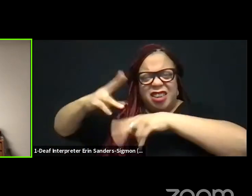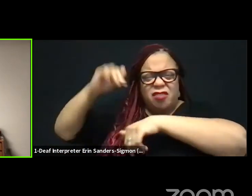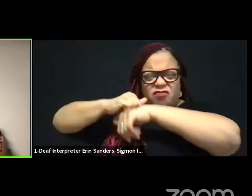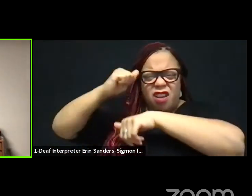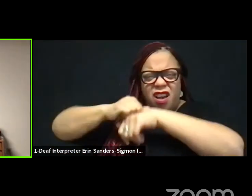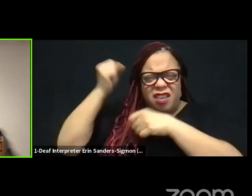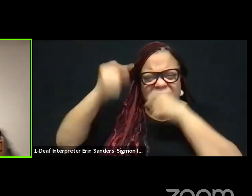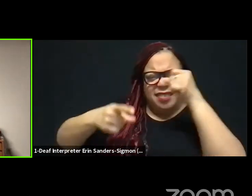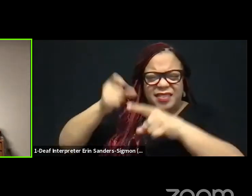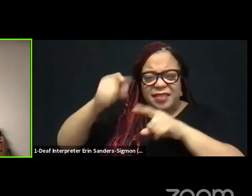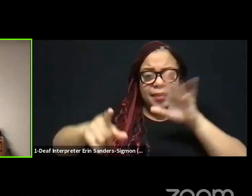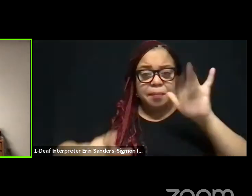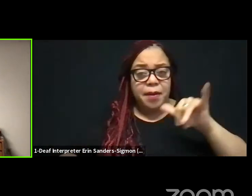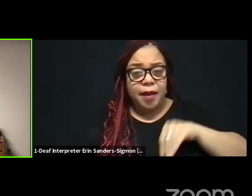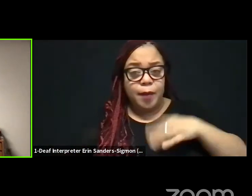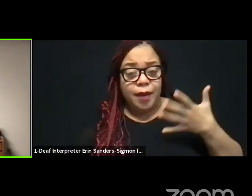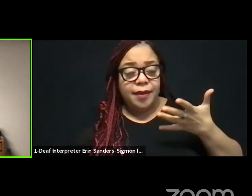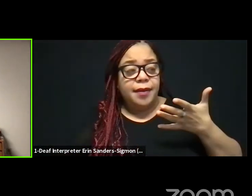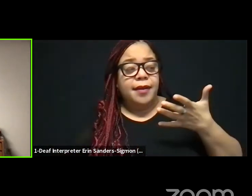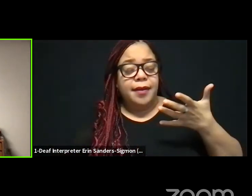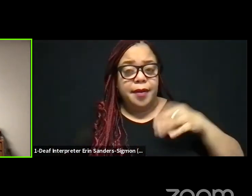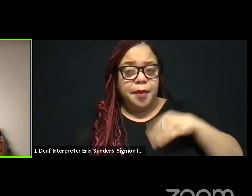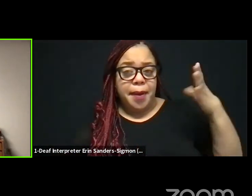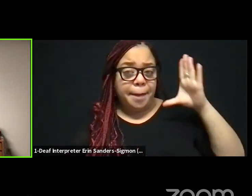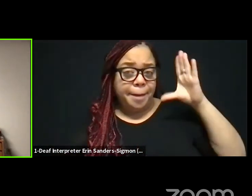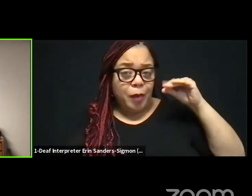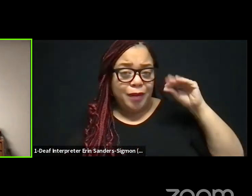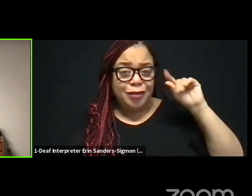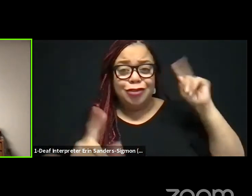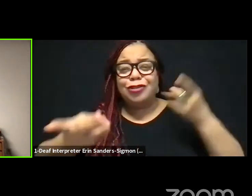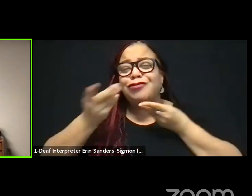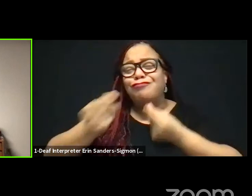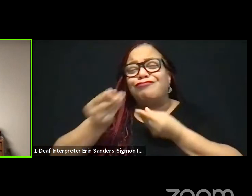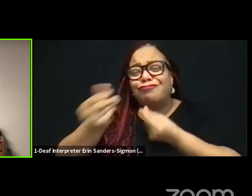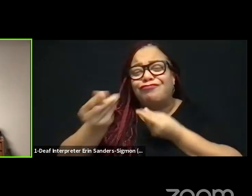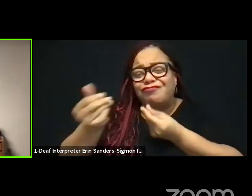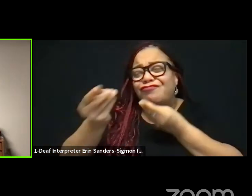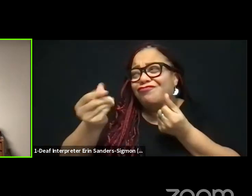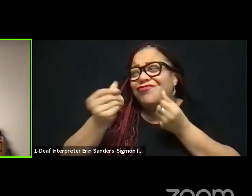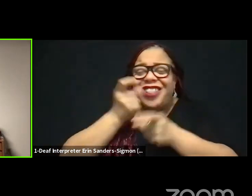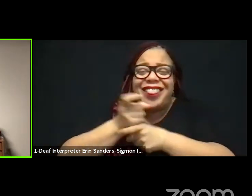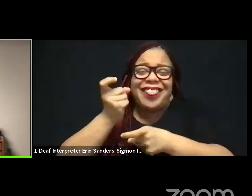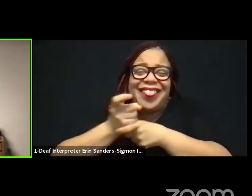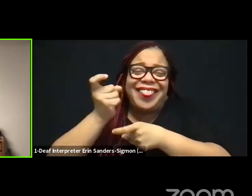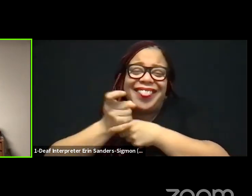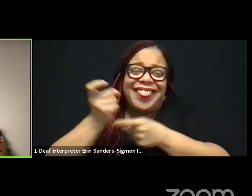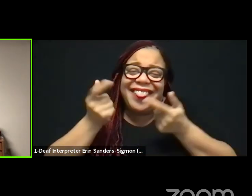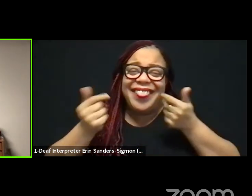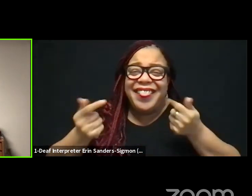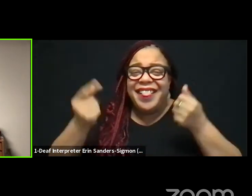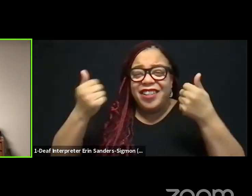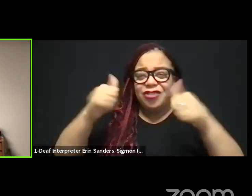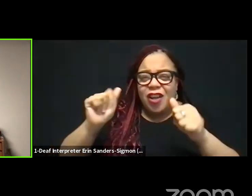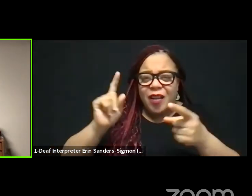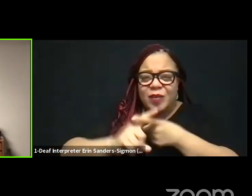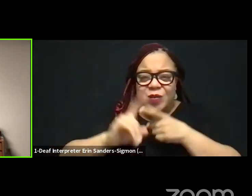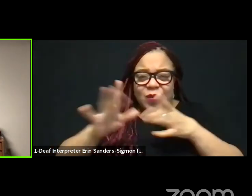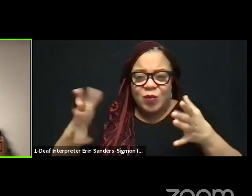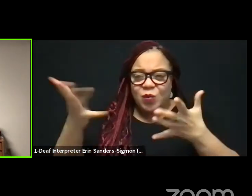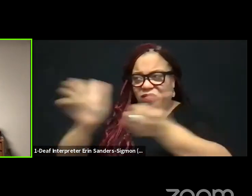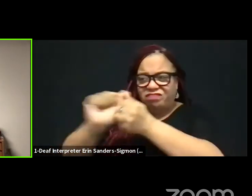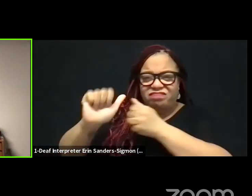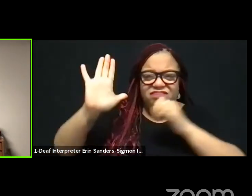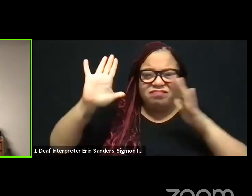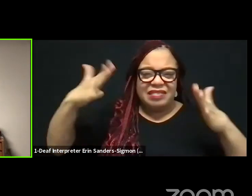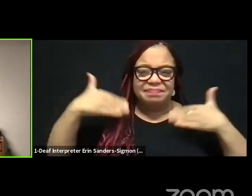to maim his body. So yeah, I think about all of that. And then you can go to the civil rights movement. When you talk about the